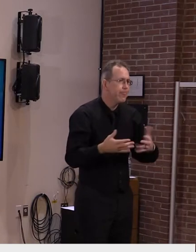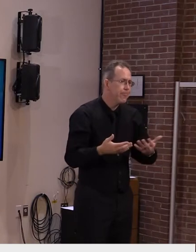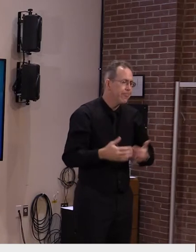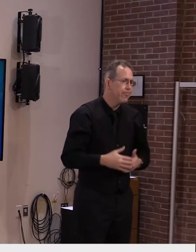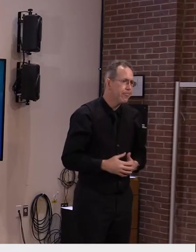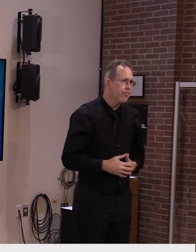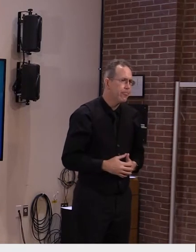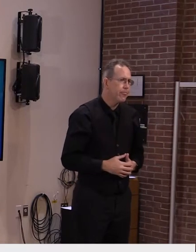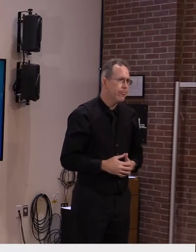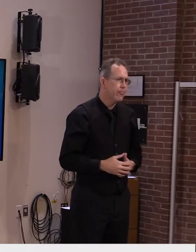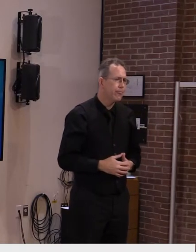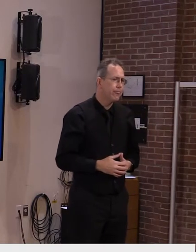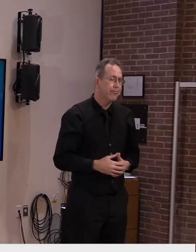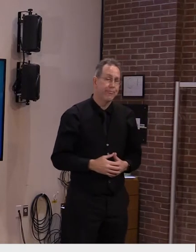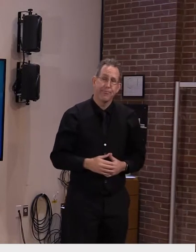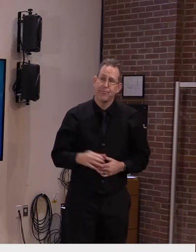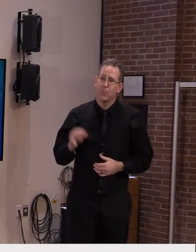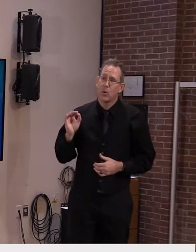Thank you.